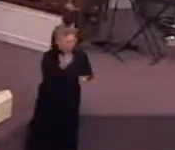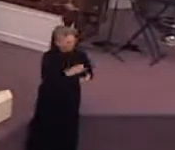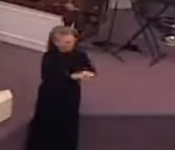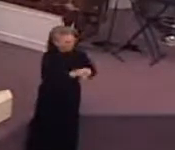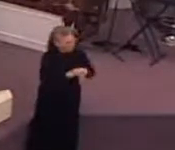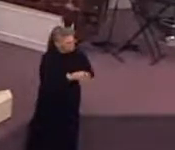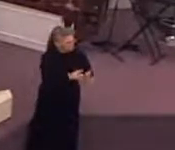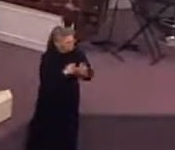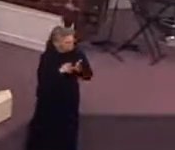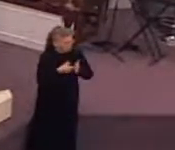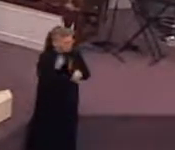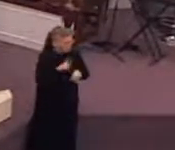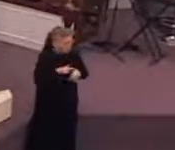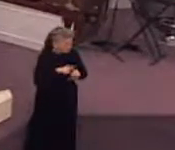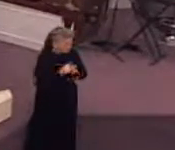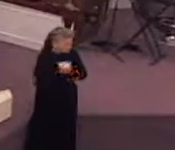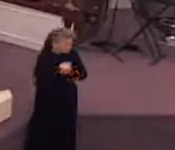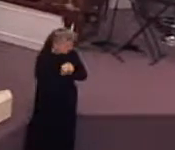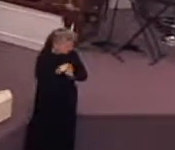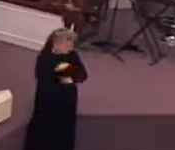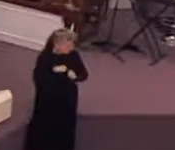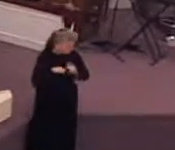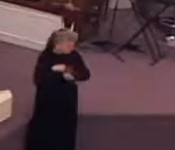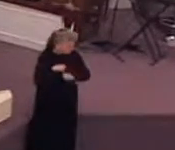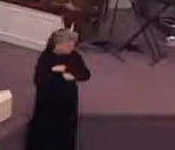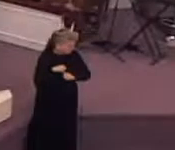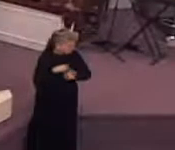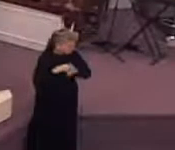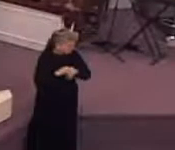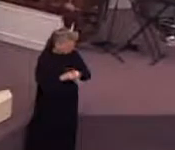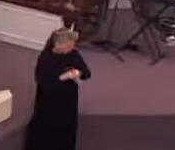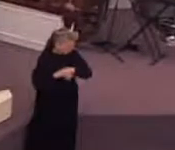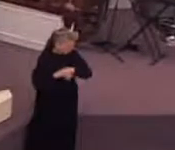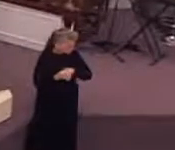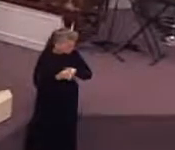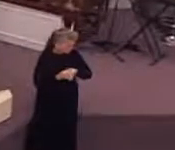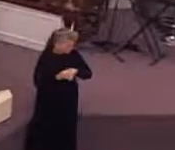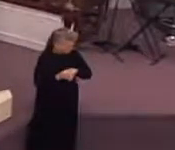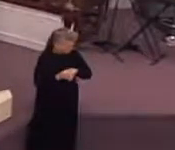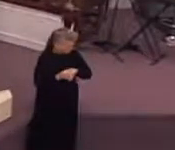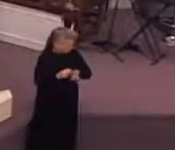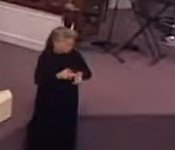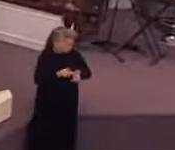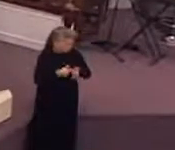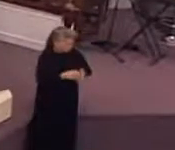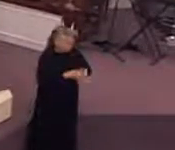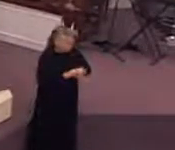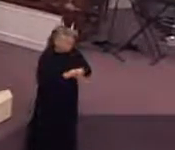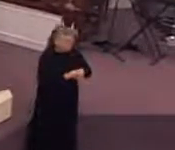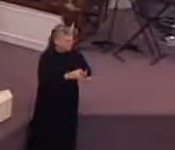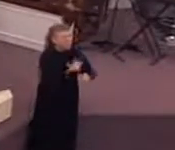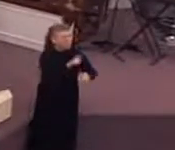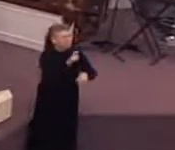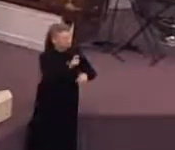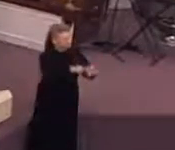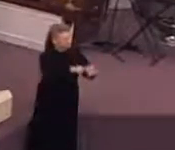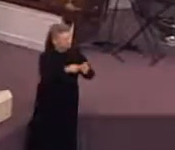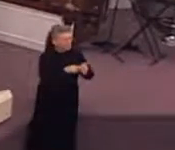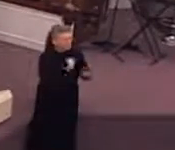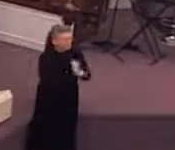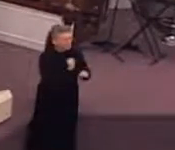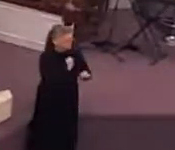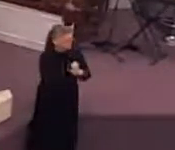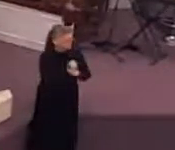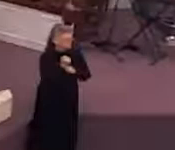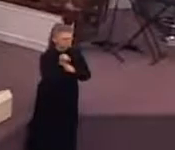requires time. Unity requires relationship. Unity requires work. It requires us